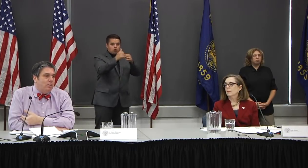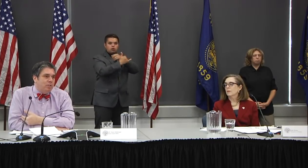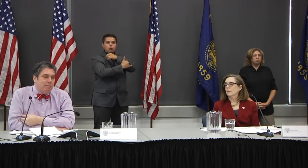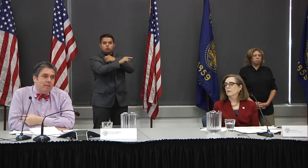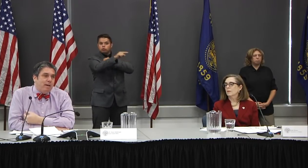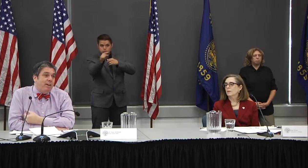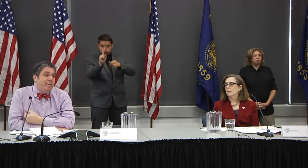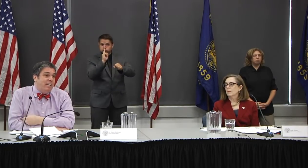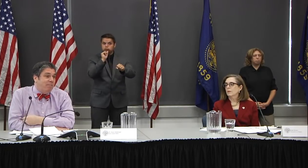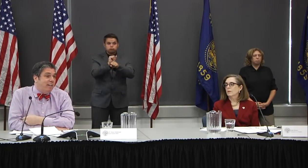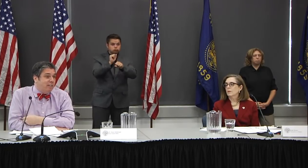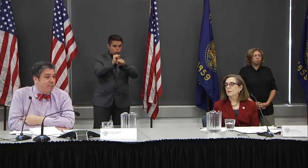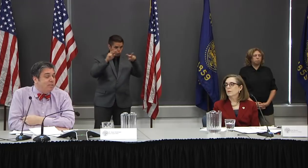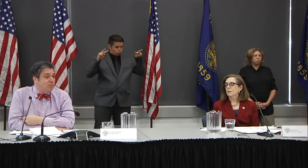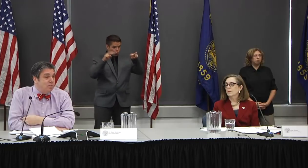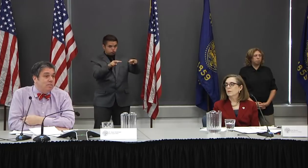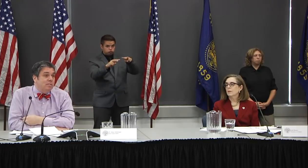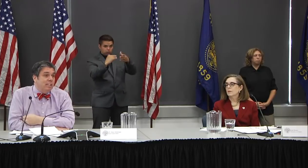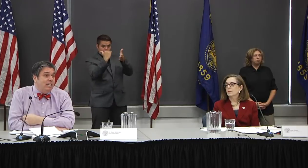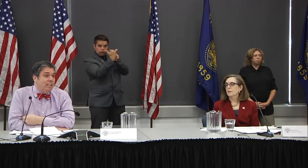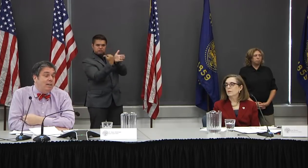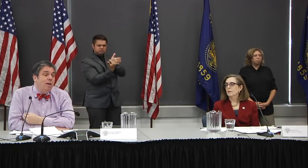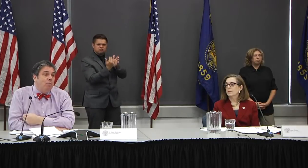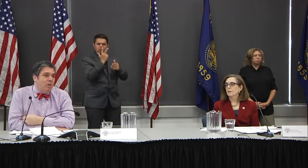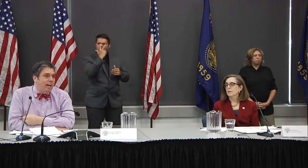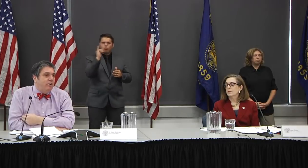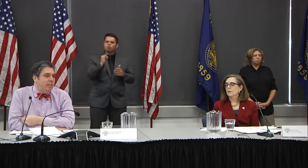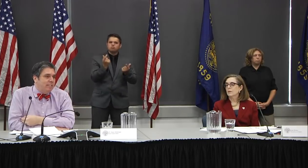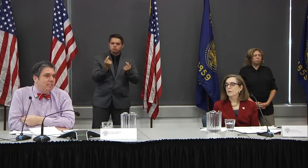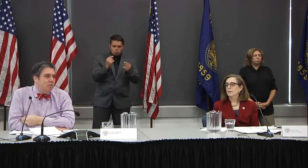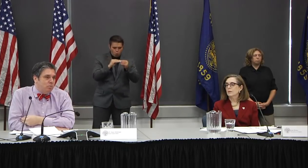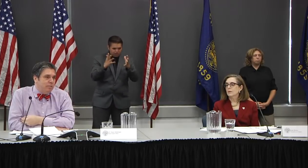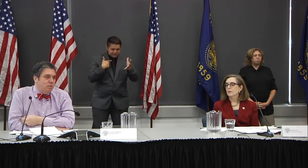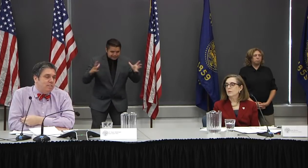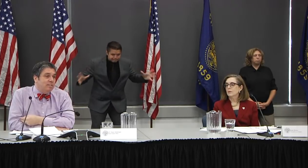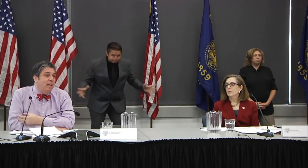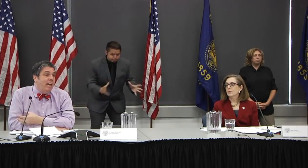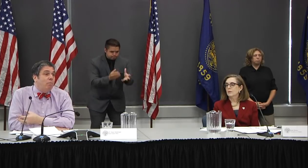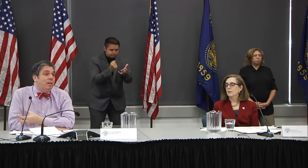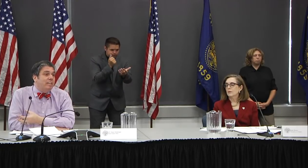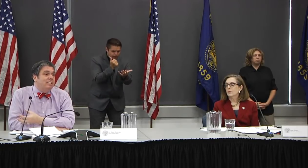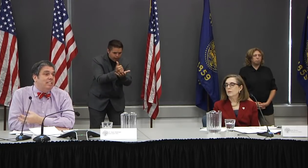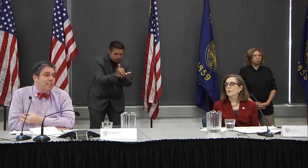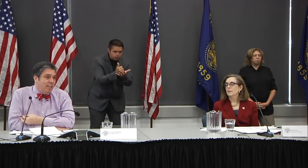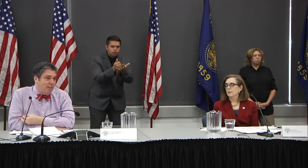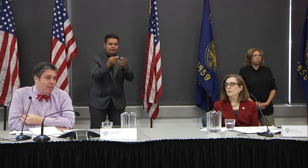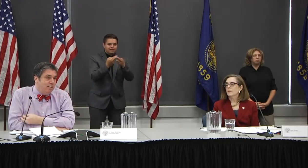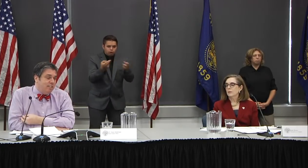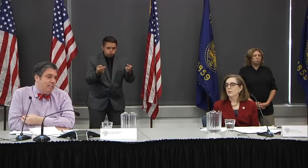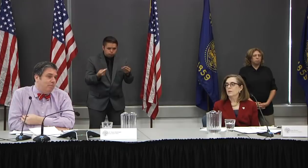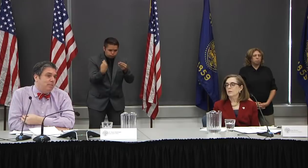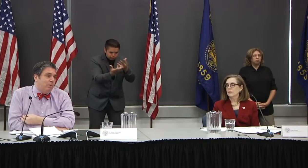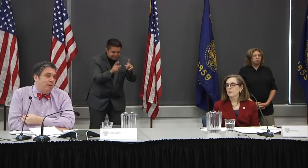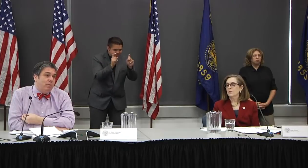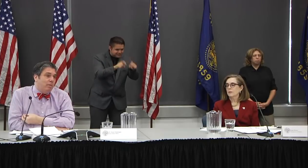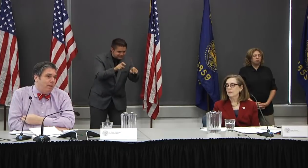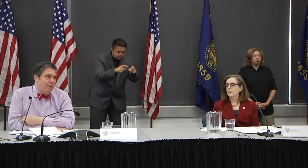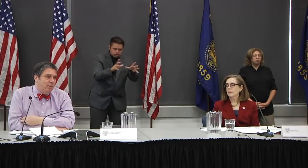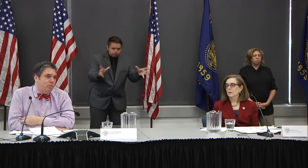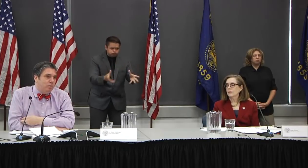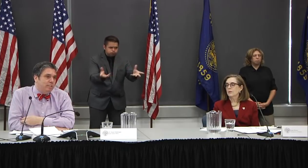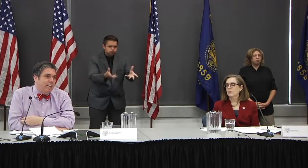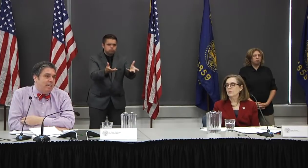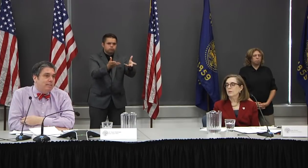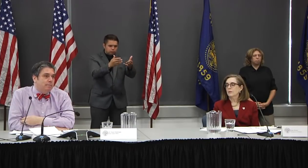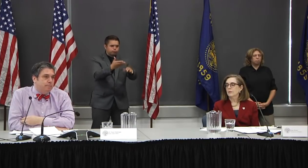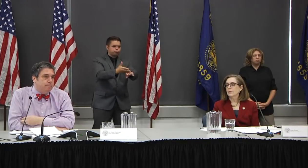more formal agreement about identifying the resources they need, prioritizing those resources, and working together to stem the spread with our public